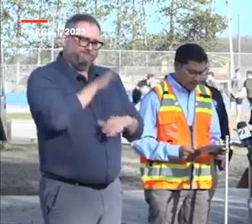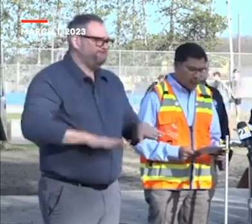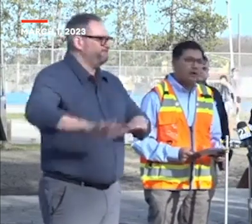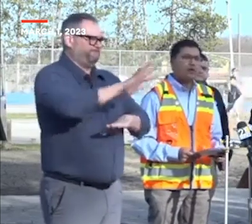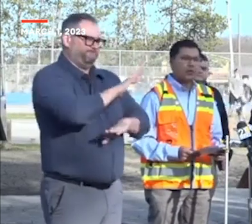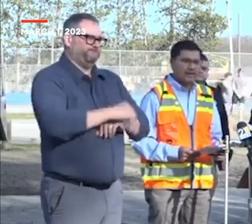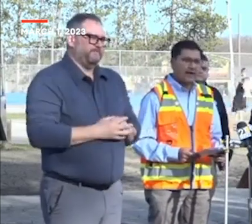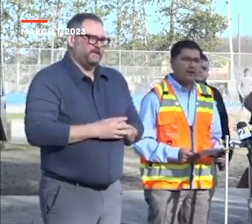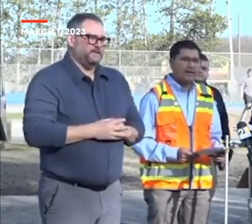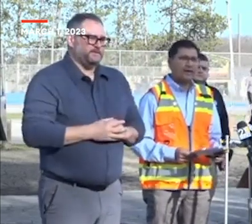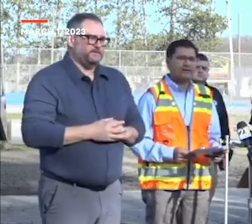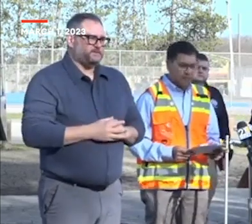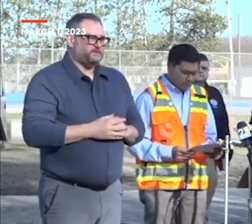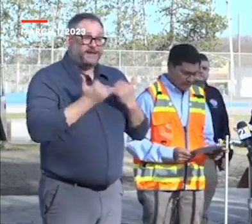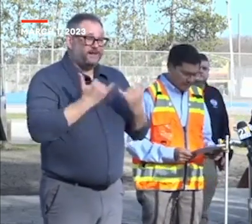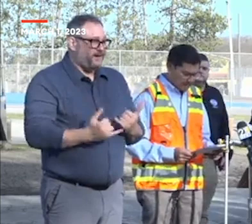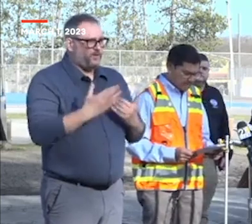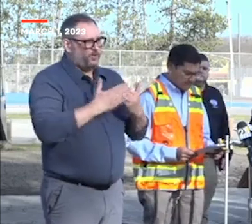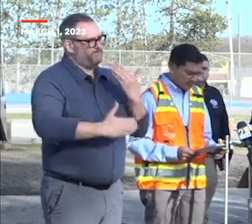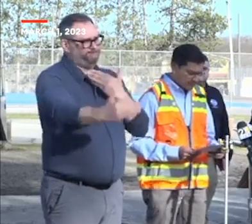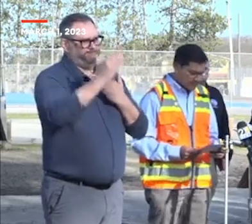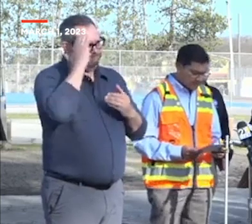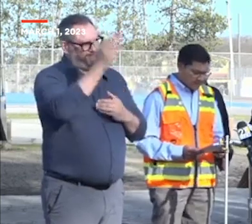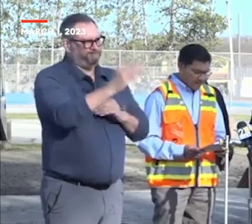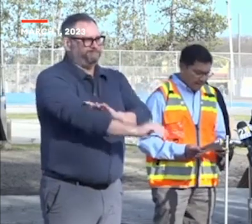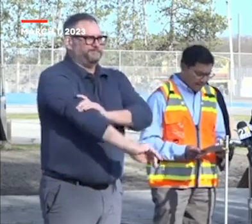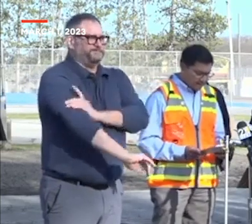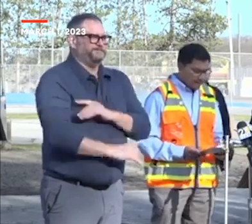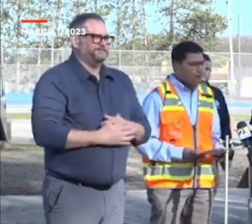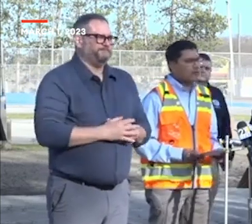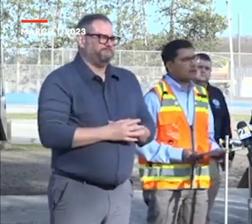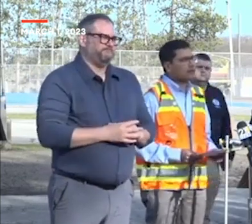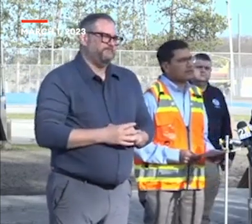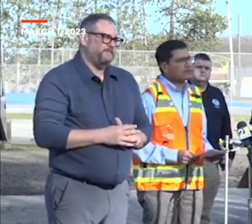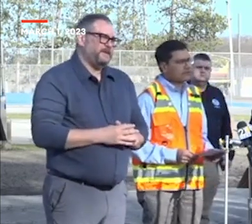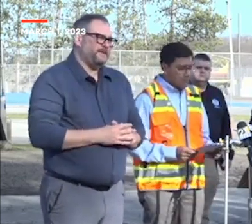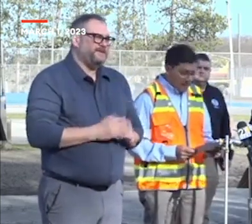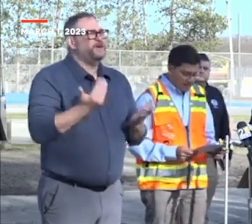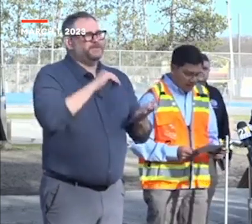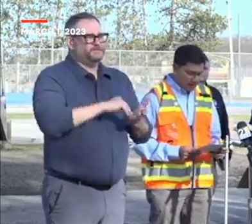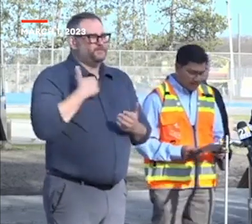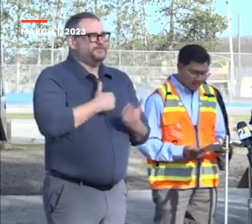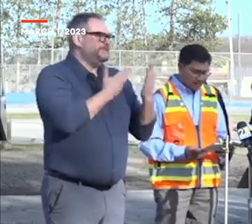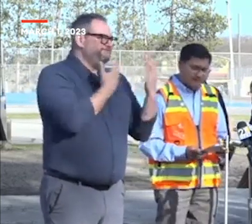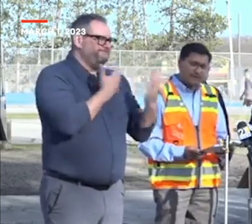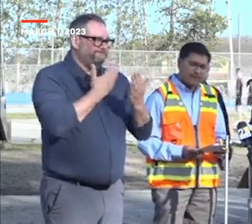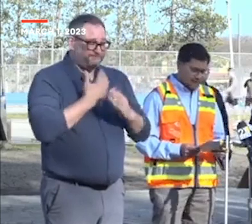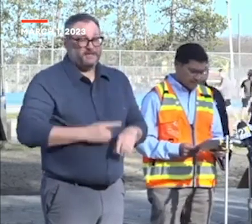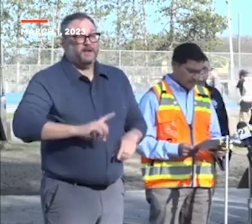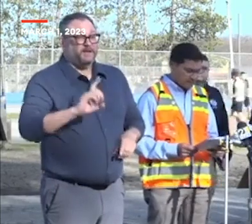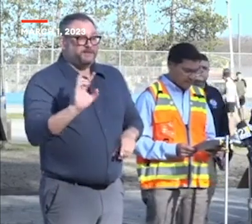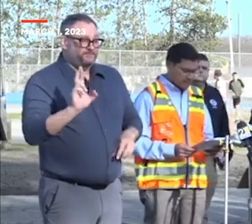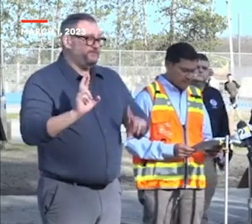going through right now and have endured in the last several weeks. Again, we are grateful to the bipartisan group of